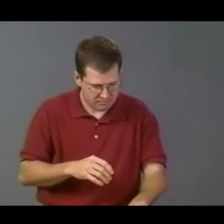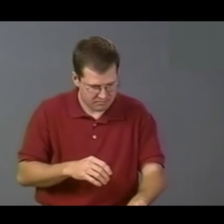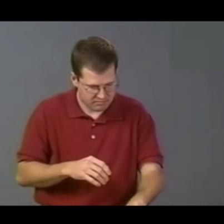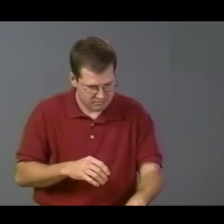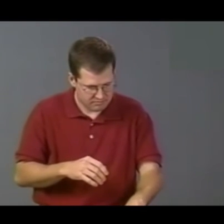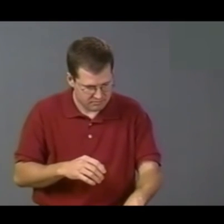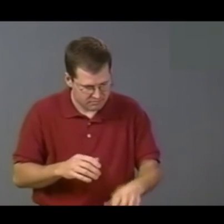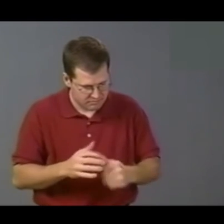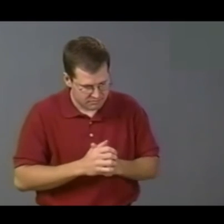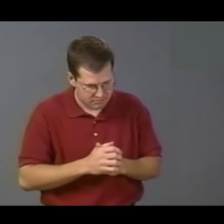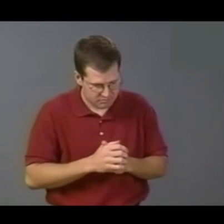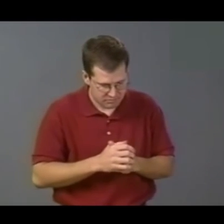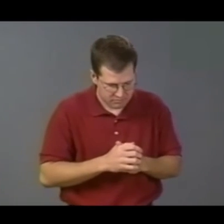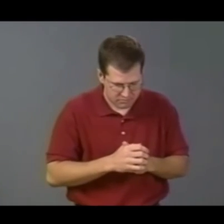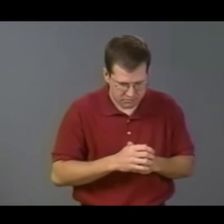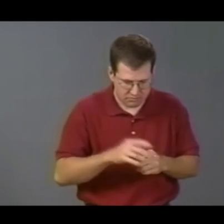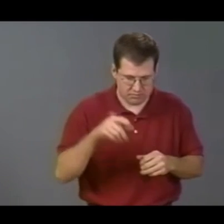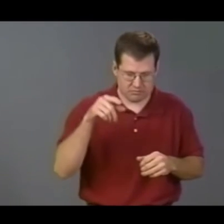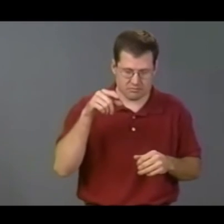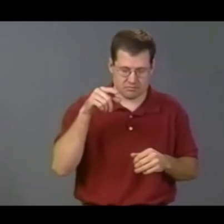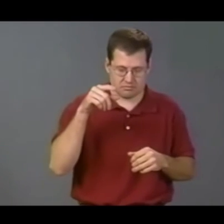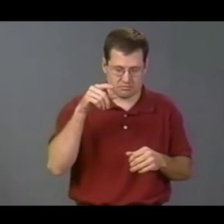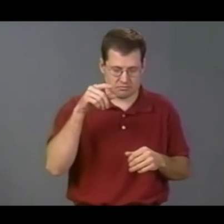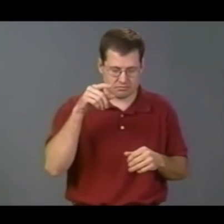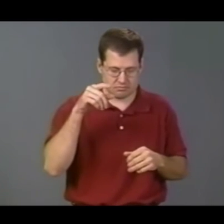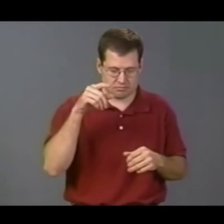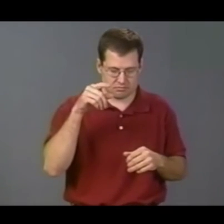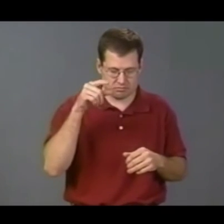They'll think it's pretty cool. They have their own big thing.